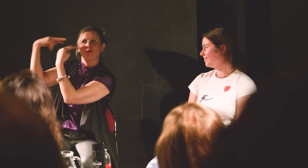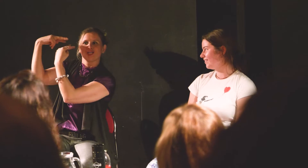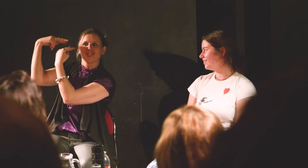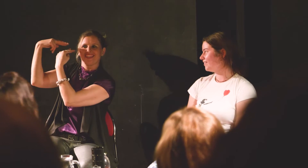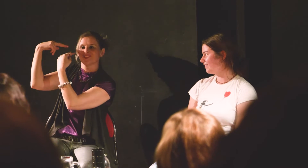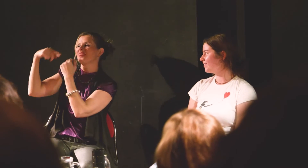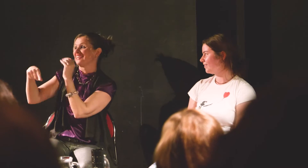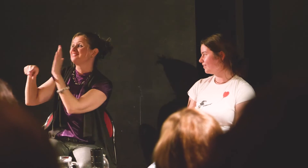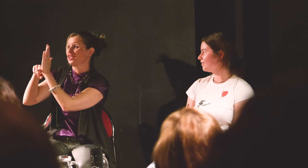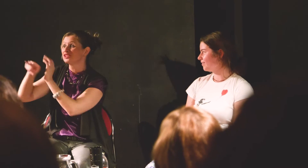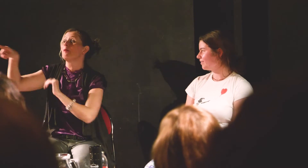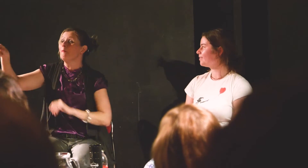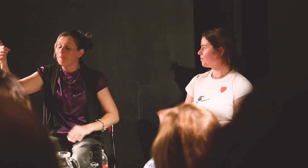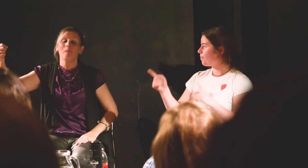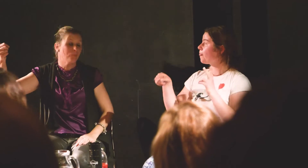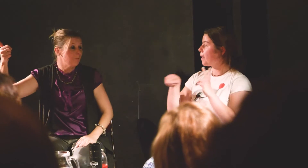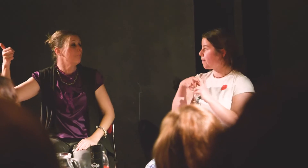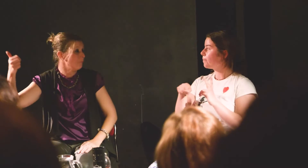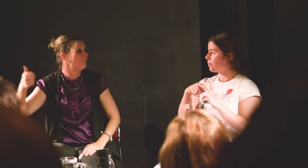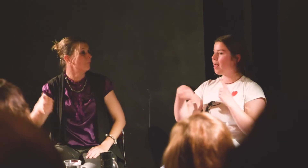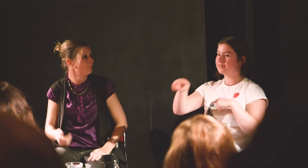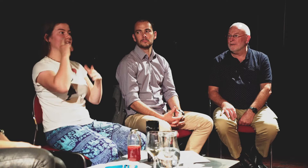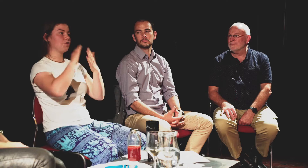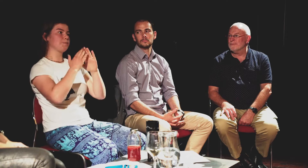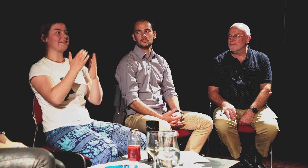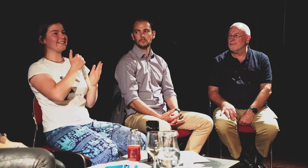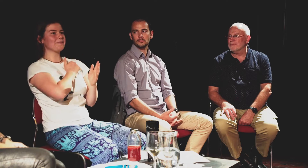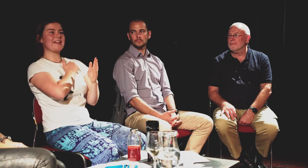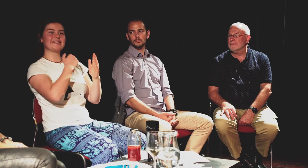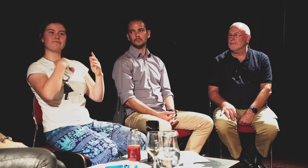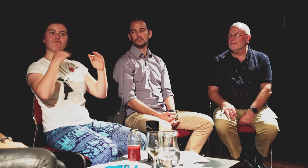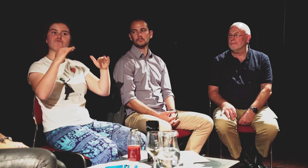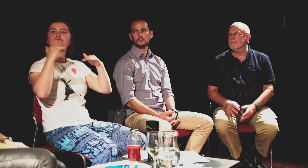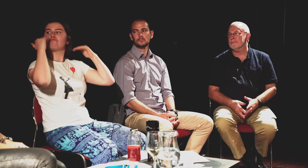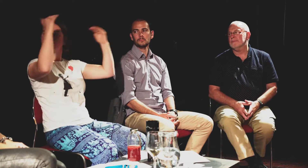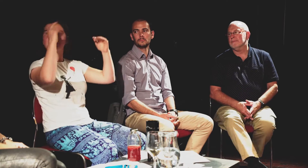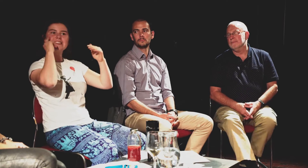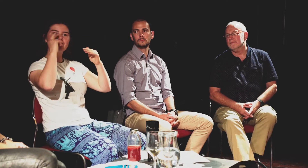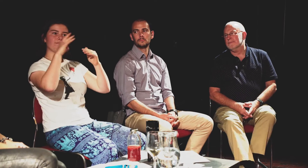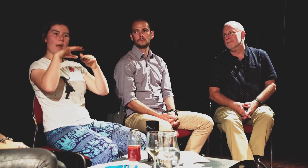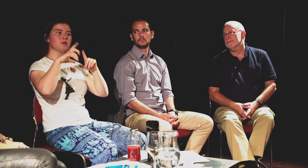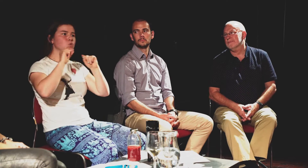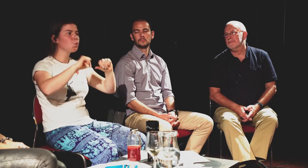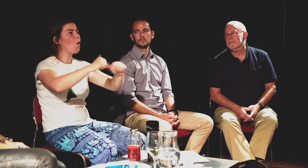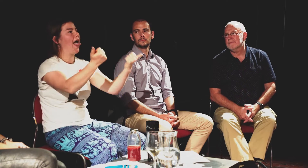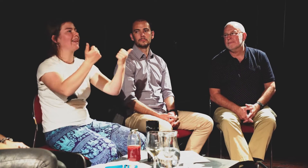these things in a positive light because you are being watched. Yeah, that's true. The deaf community expects a really high standard of